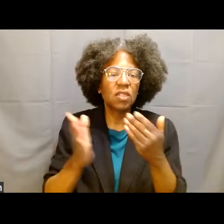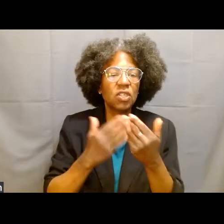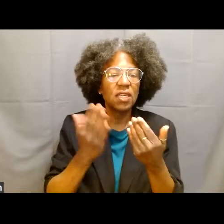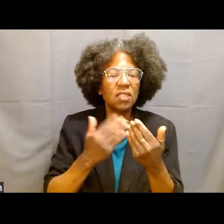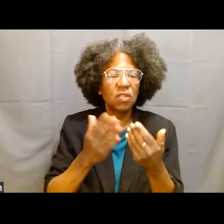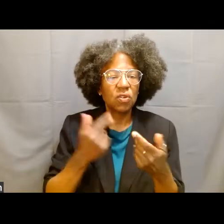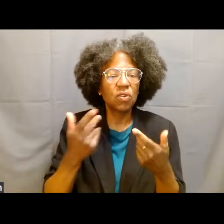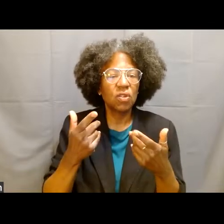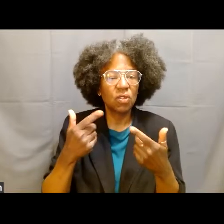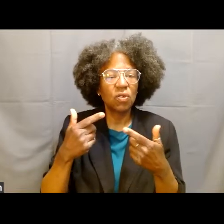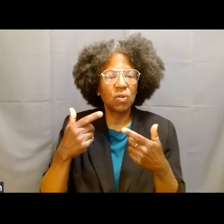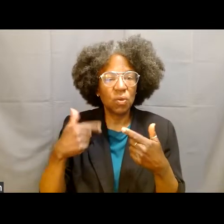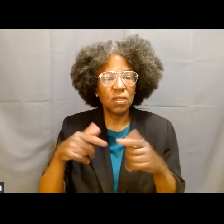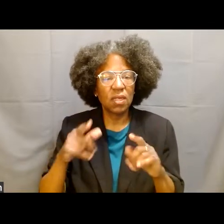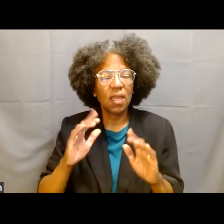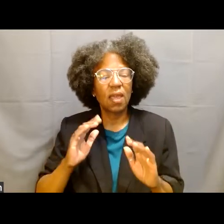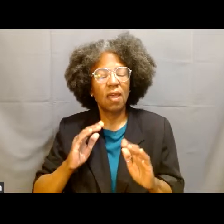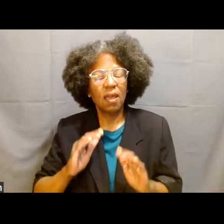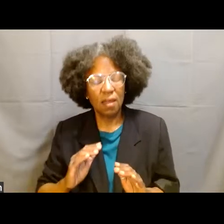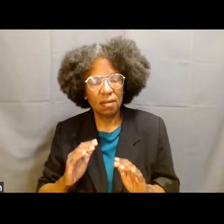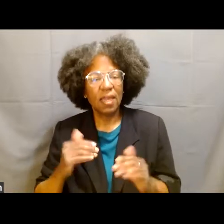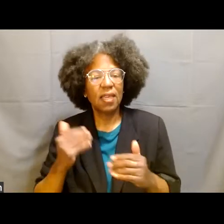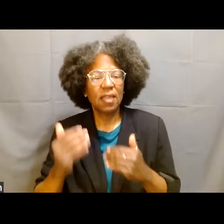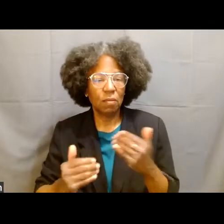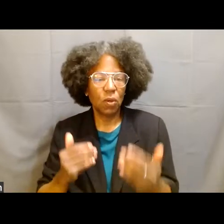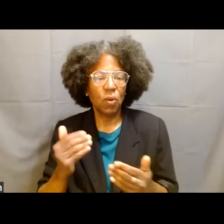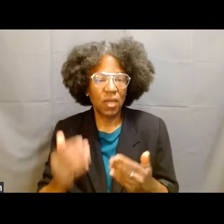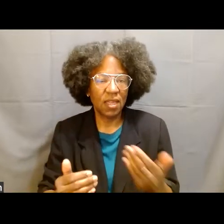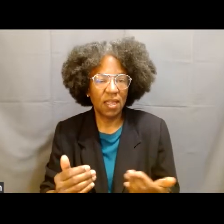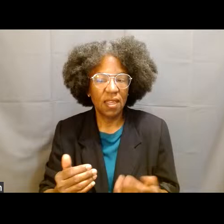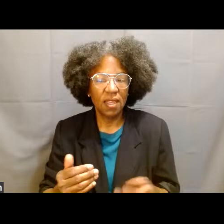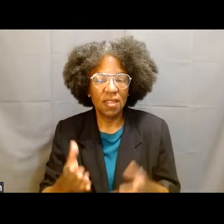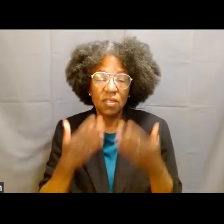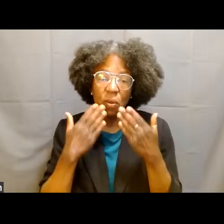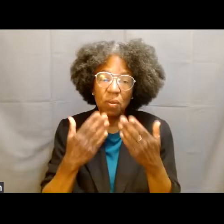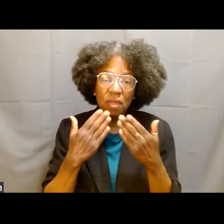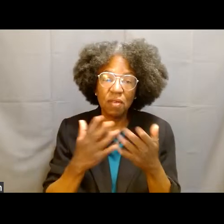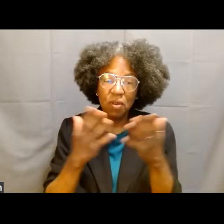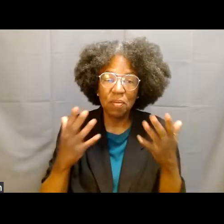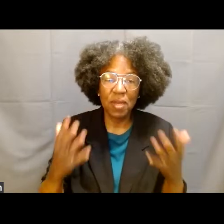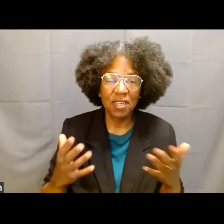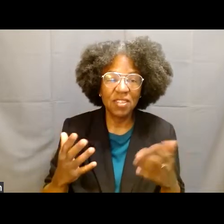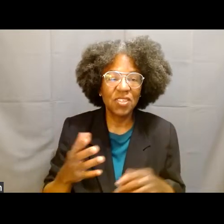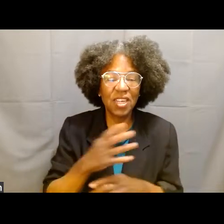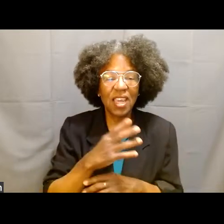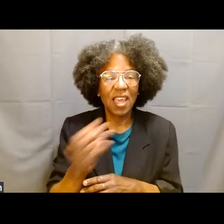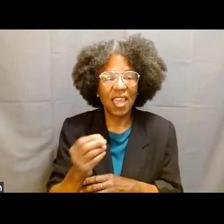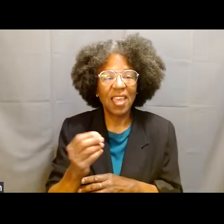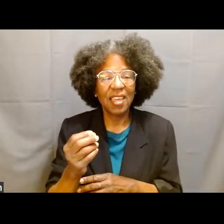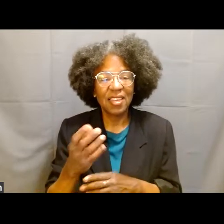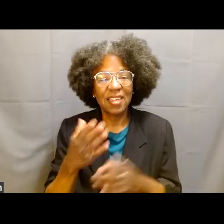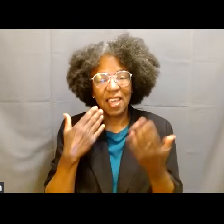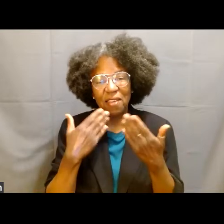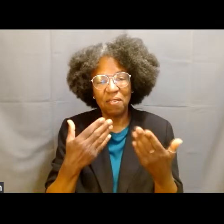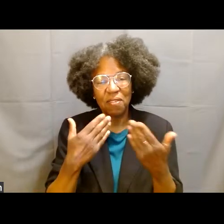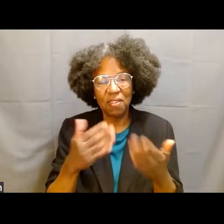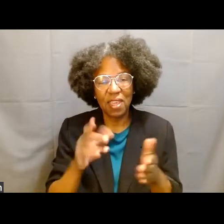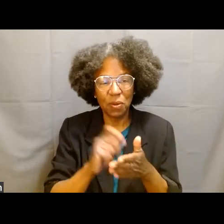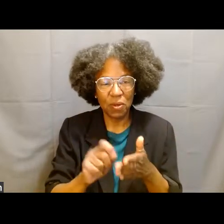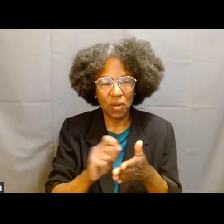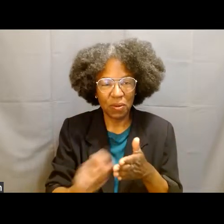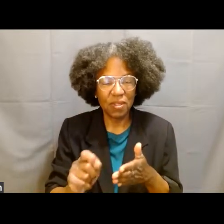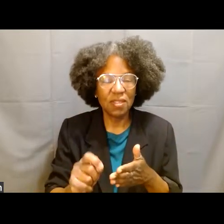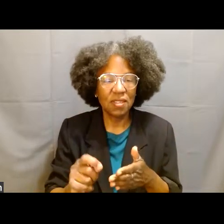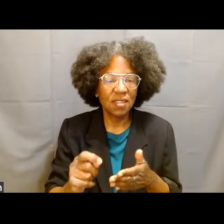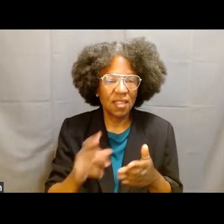going. So thank you very much. And I brought little thank you notes. So Charlene will hopefully get those